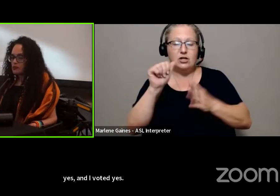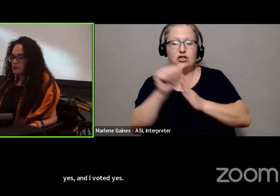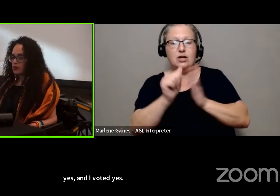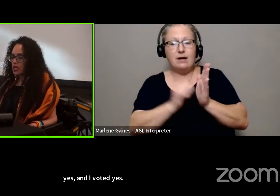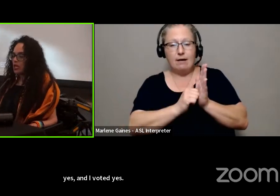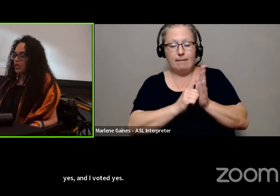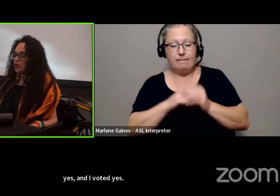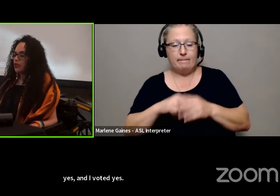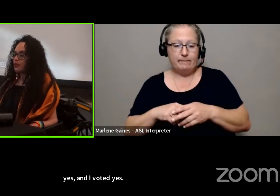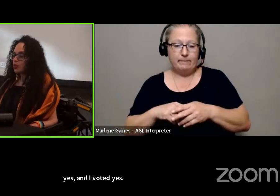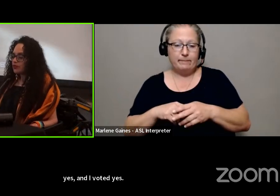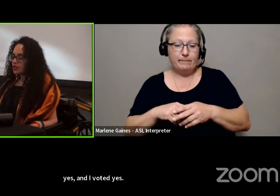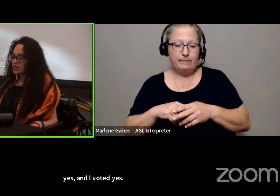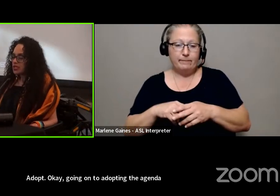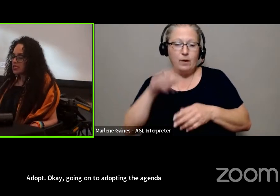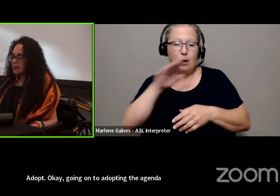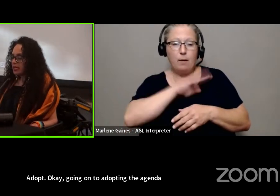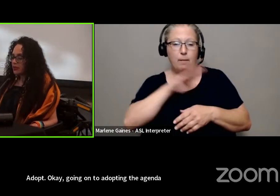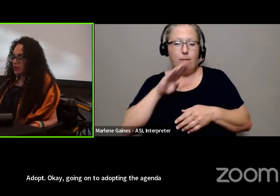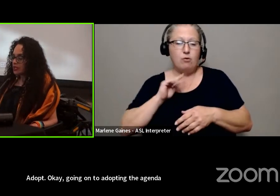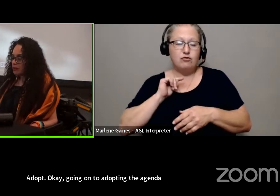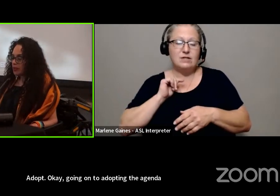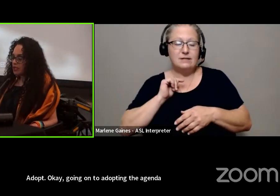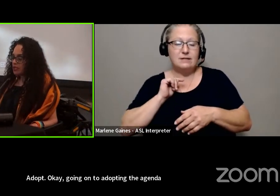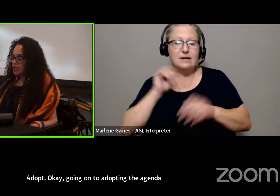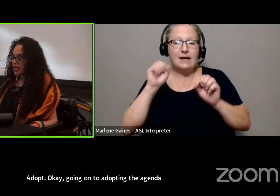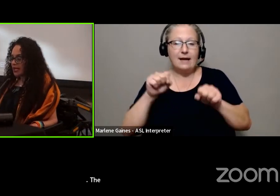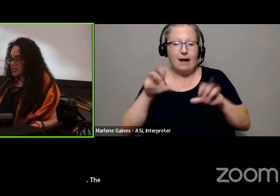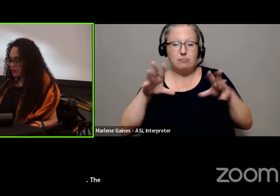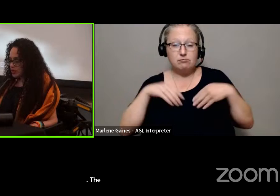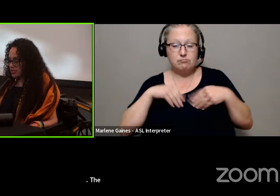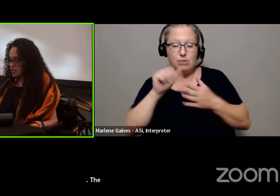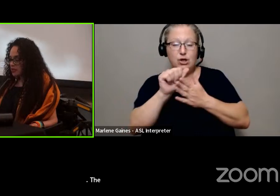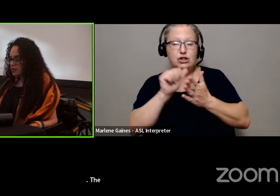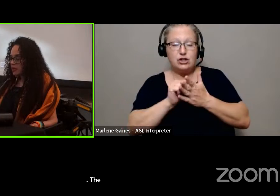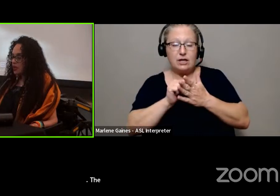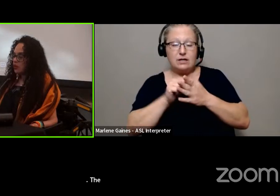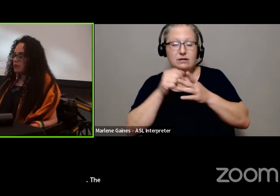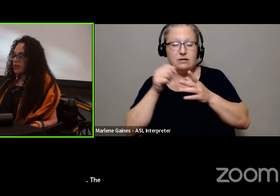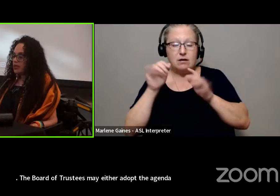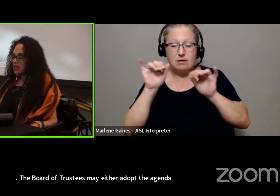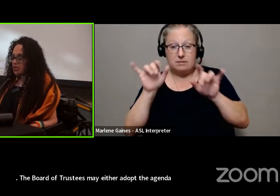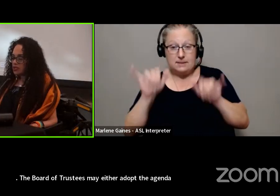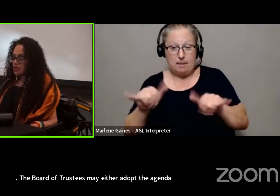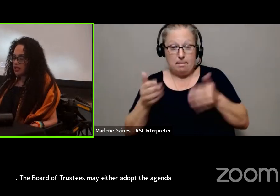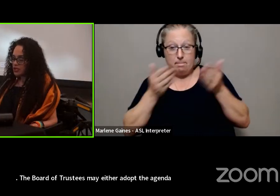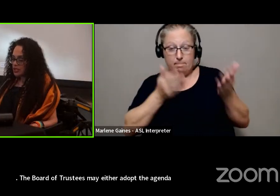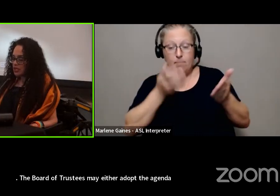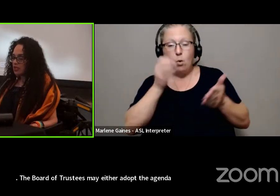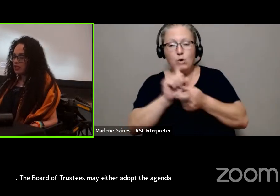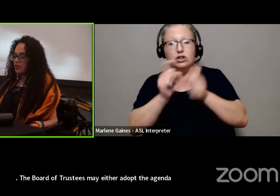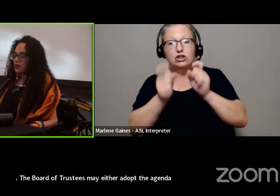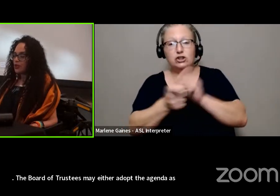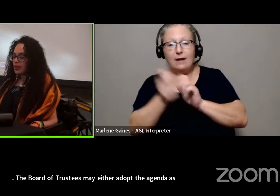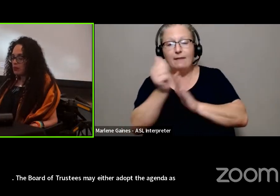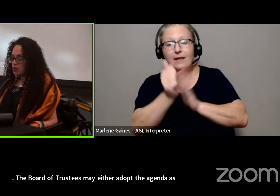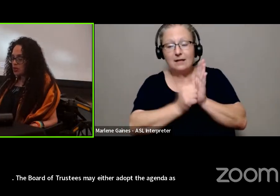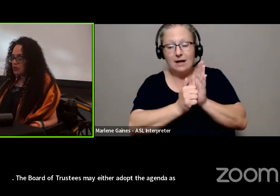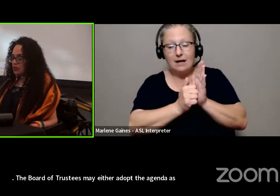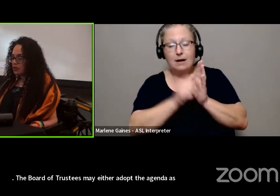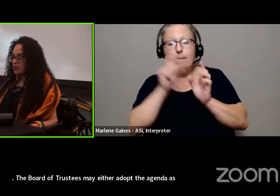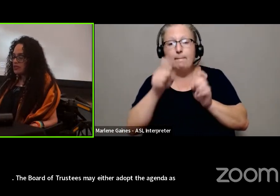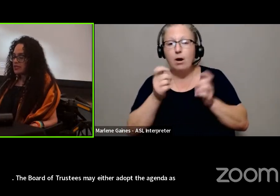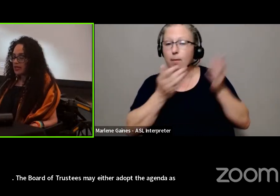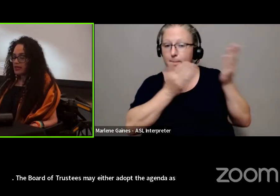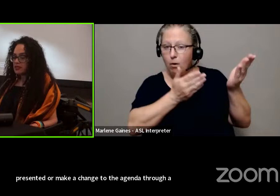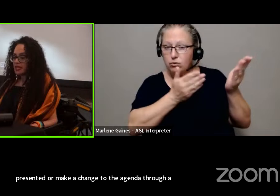The Board of Trustees may either adopt the agenda as presented or make a change to the agenda through a